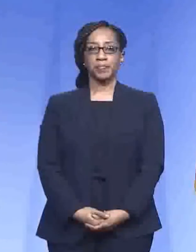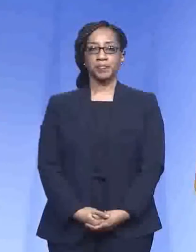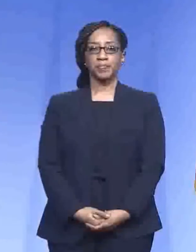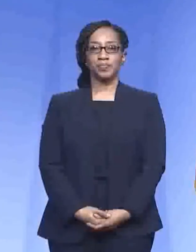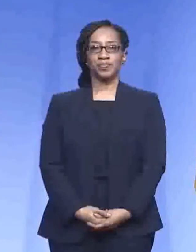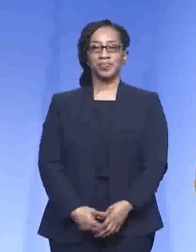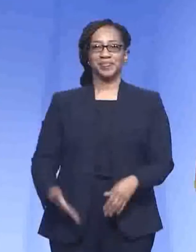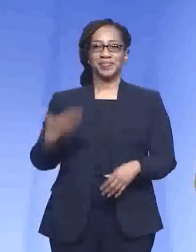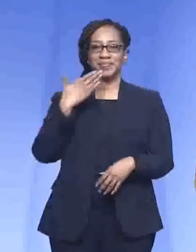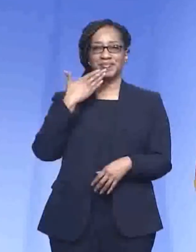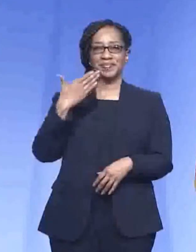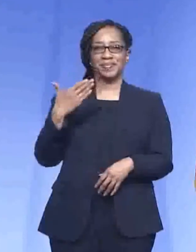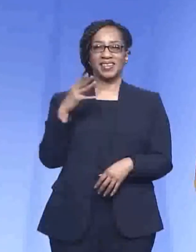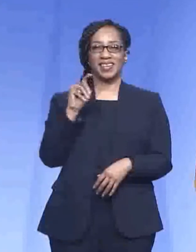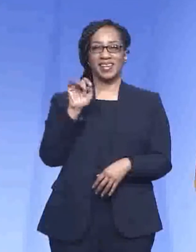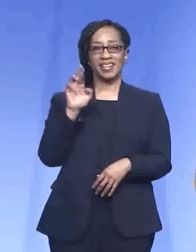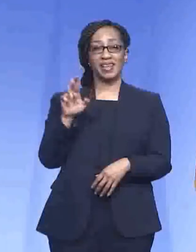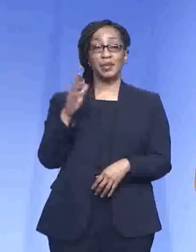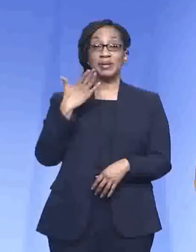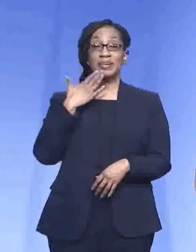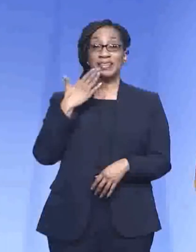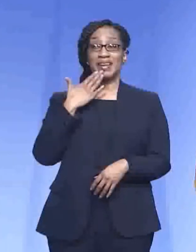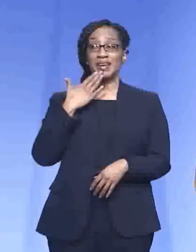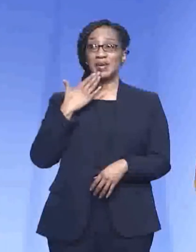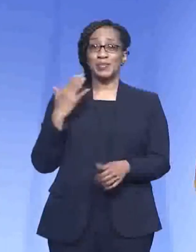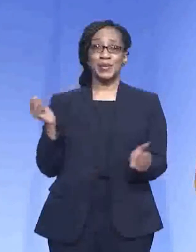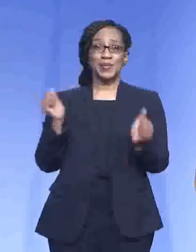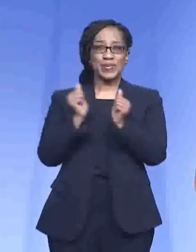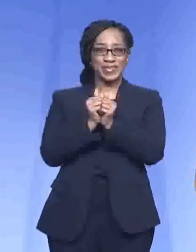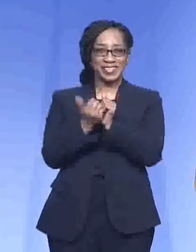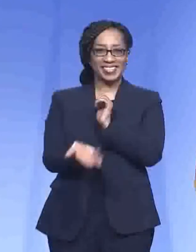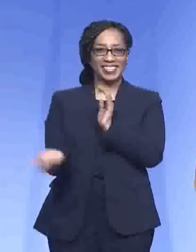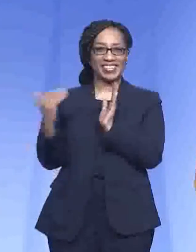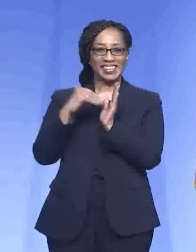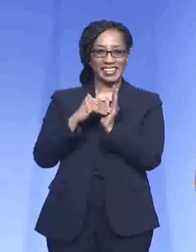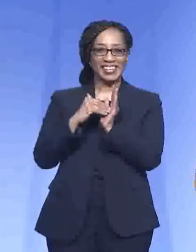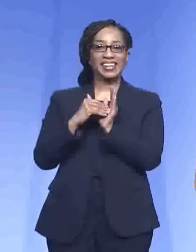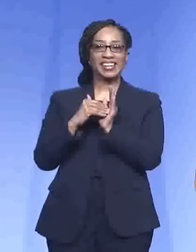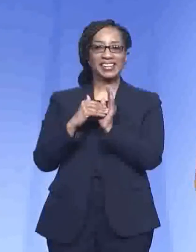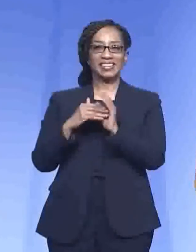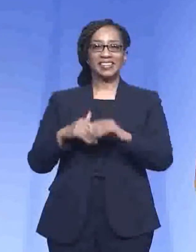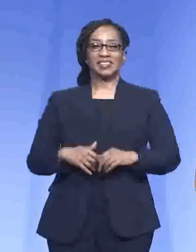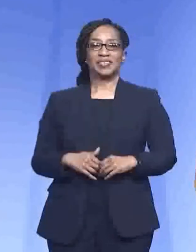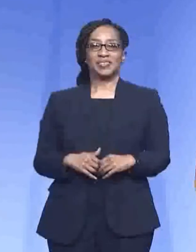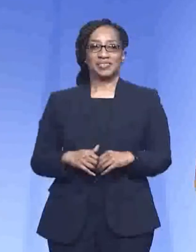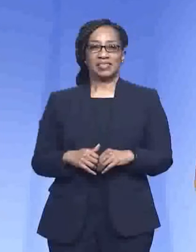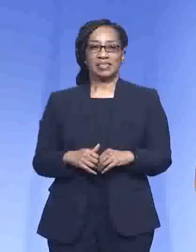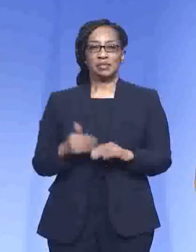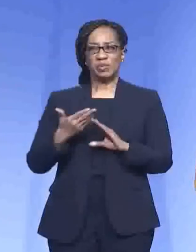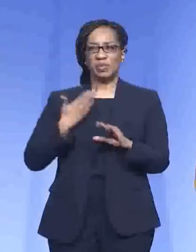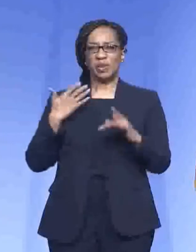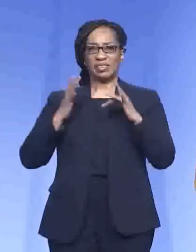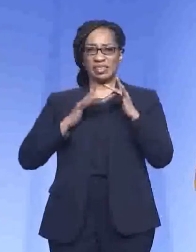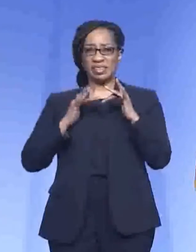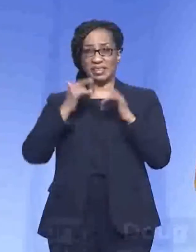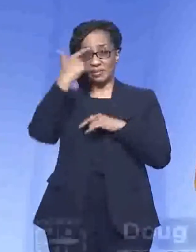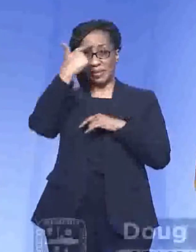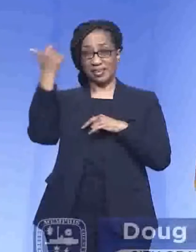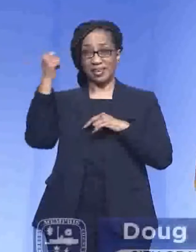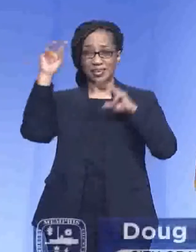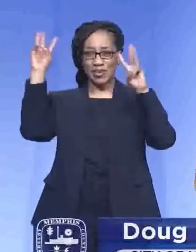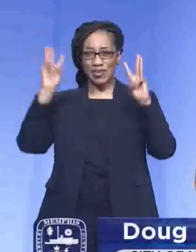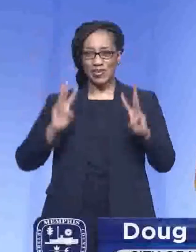Thank you, Mayor. Appreciate the opportunity to be back with you all from our studio here after an absence because of the weather,